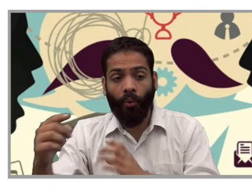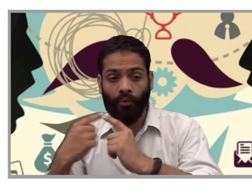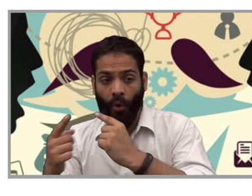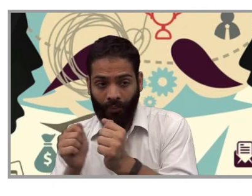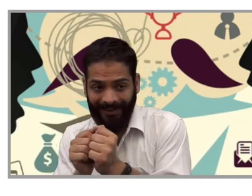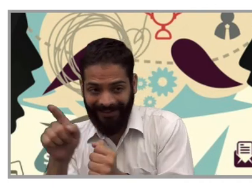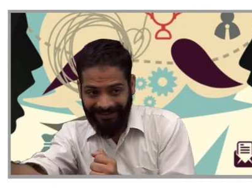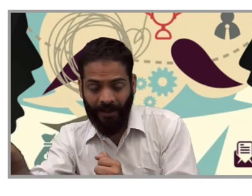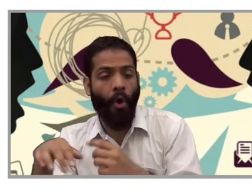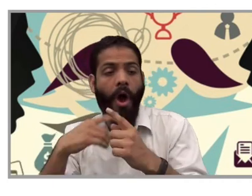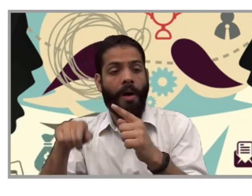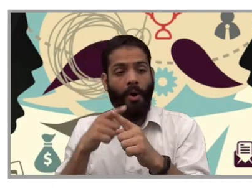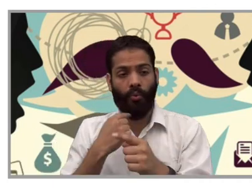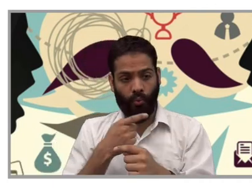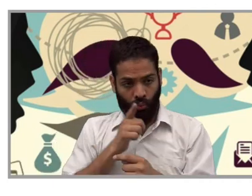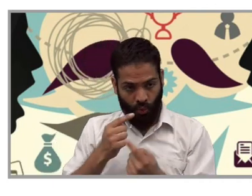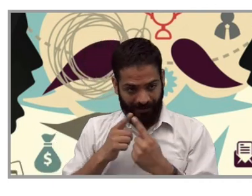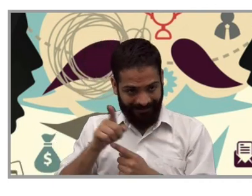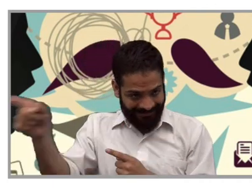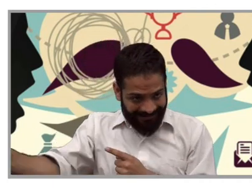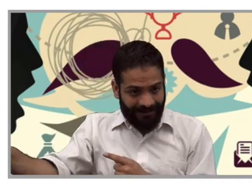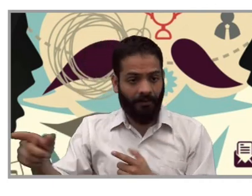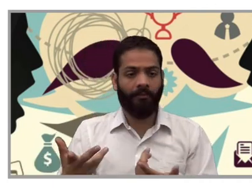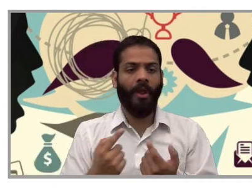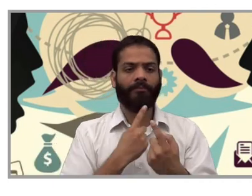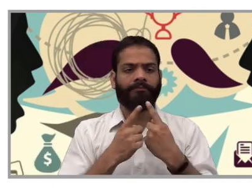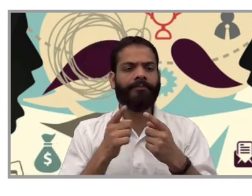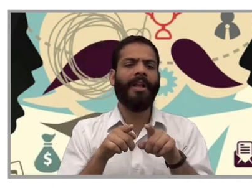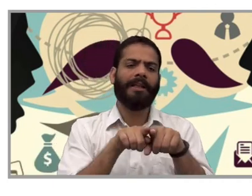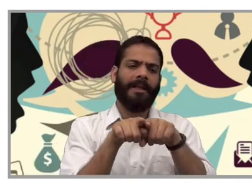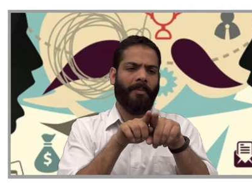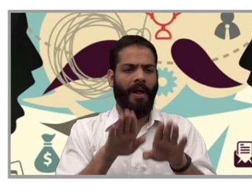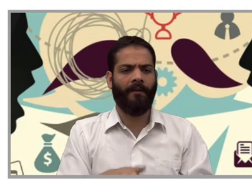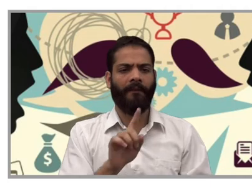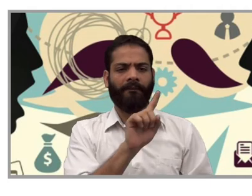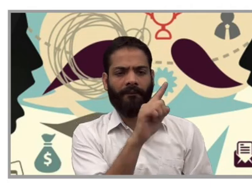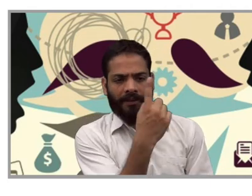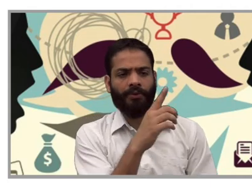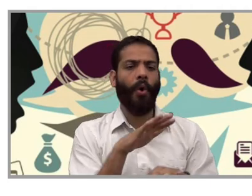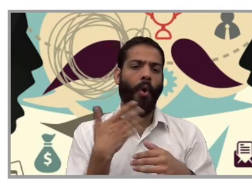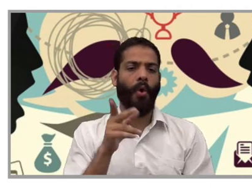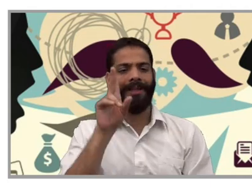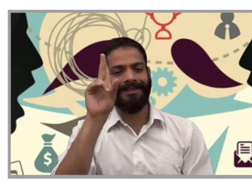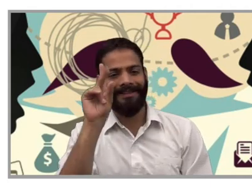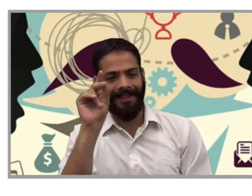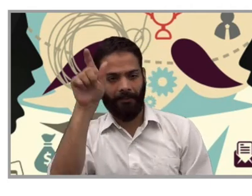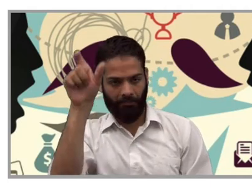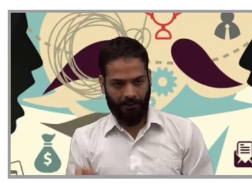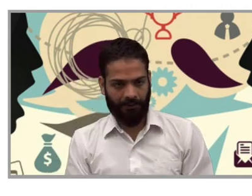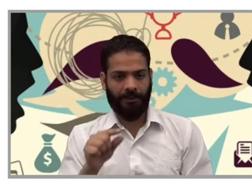The index to the ipsilateral or the contralateral referent is The is analyzed as third person.